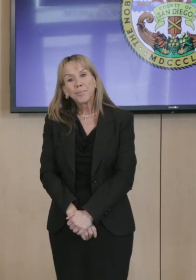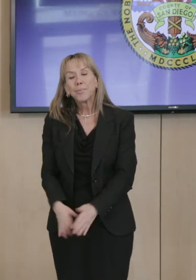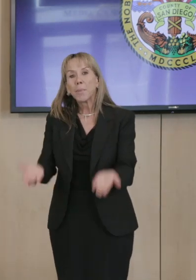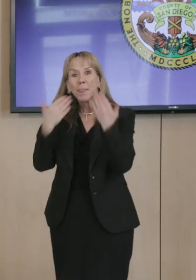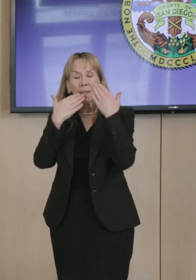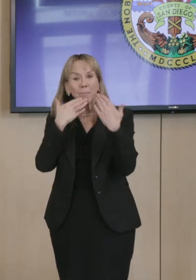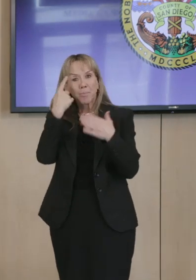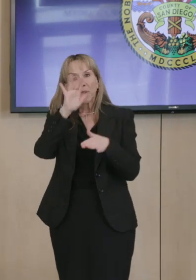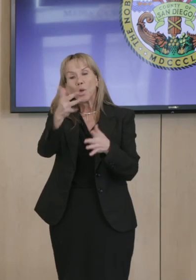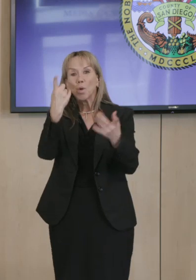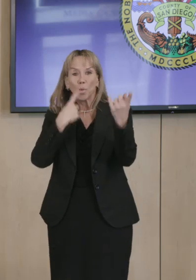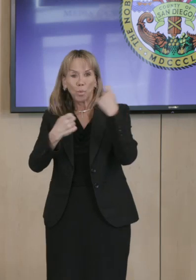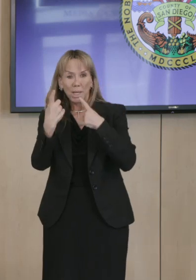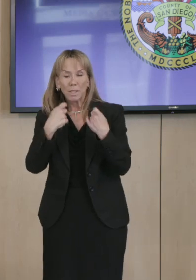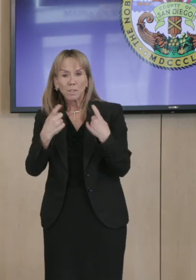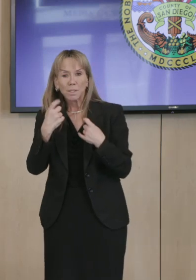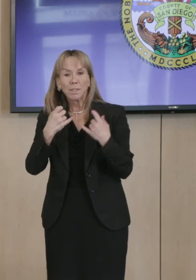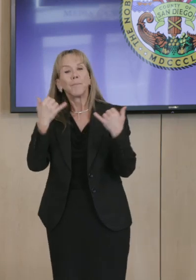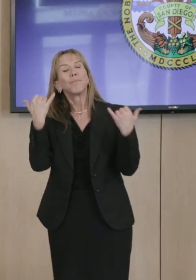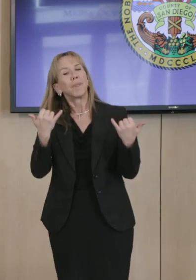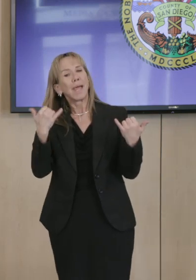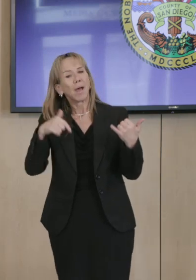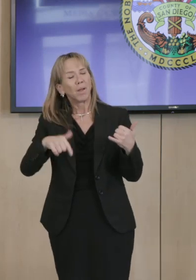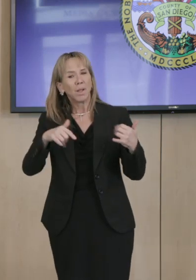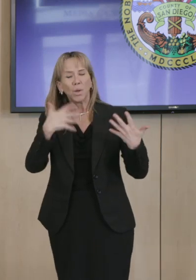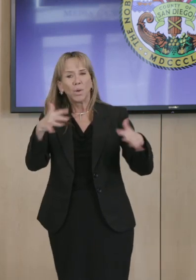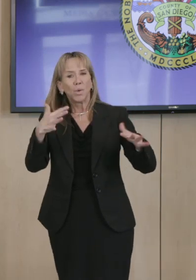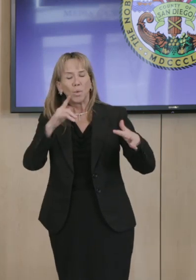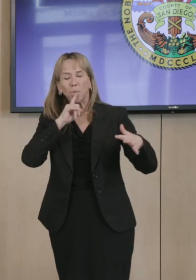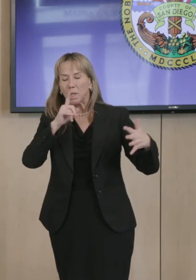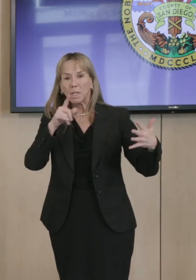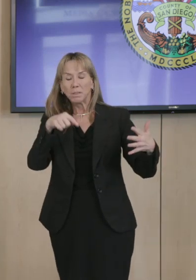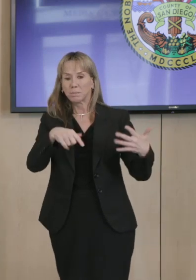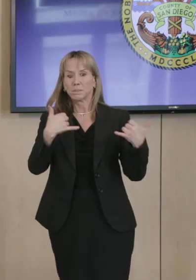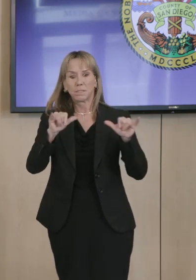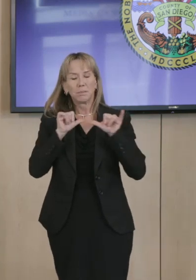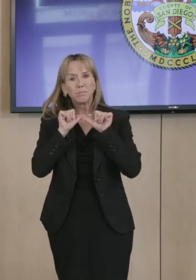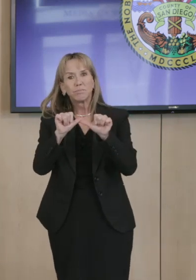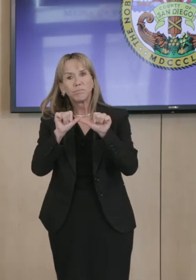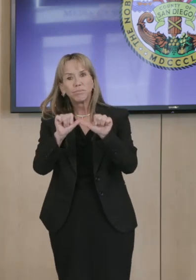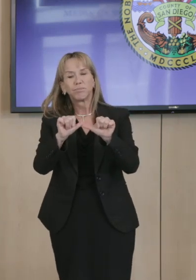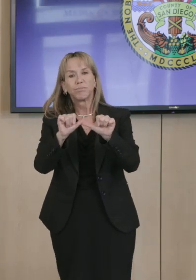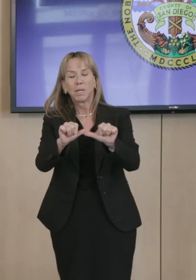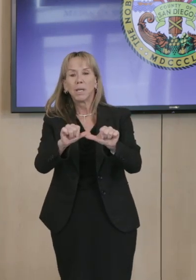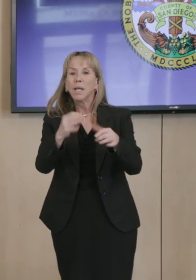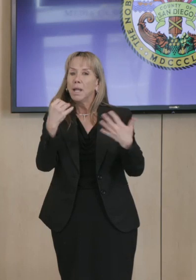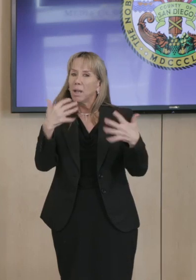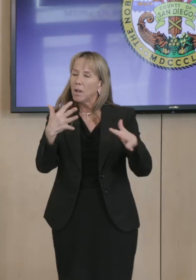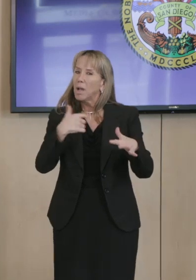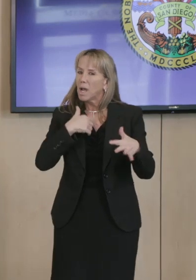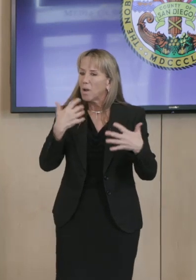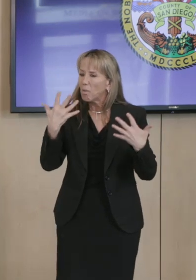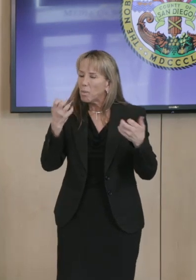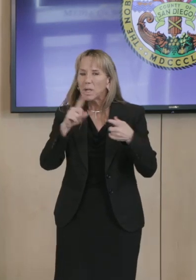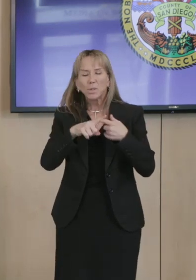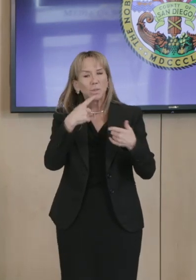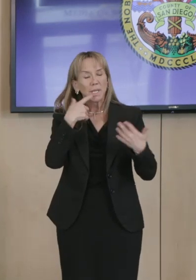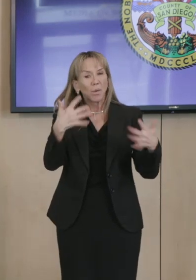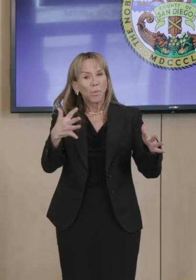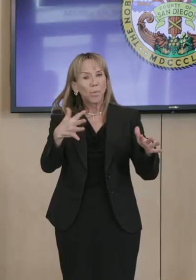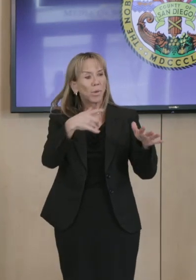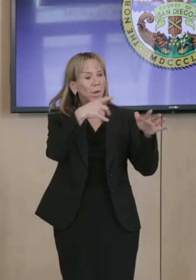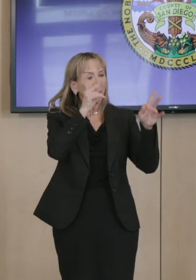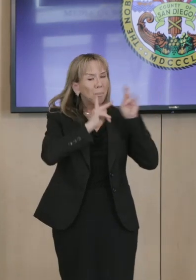Thank you for your questions. As this crisis has gone on, we've highlighted great efforts by individuals and